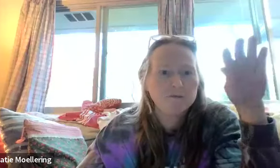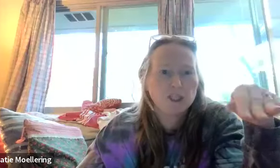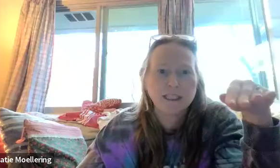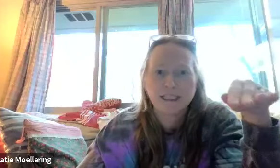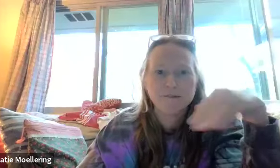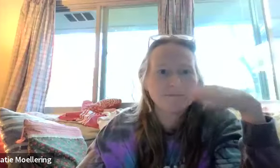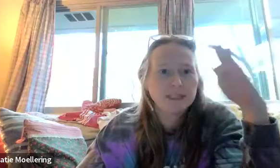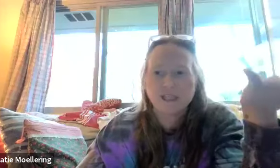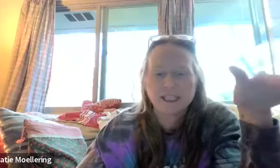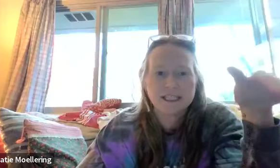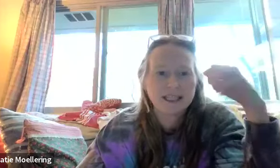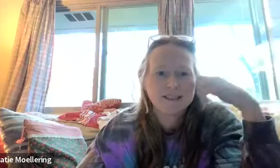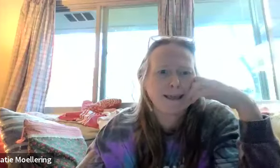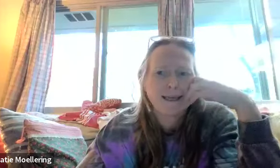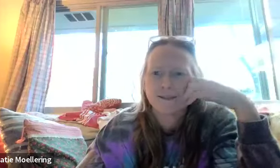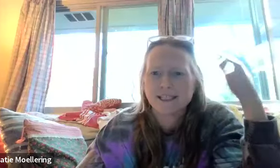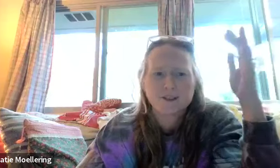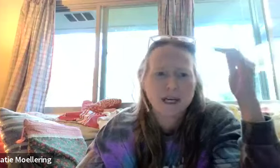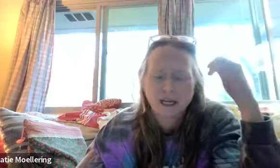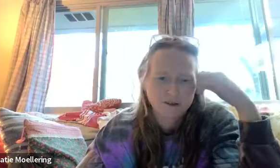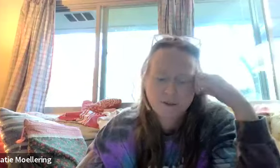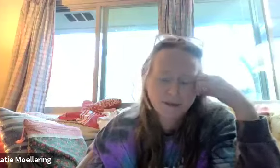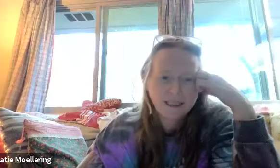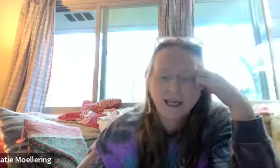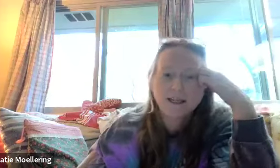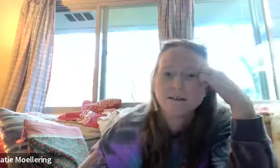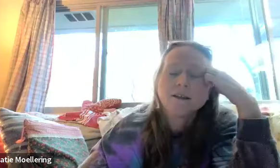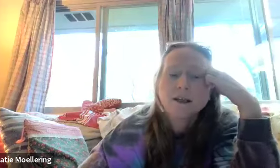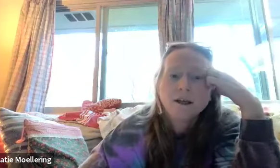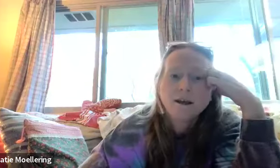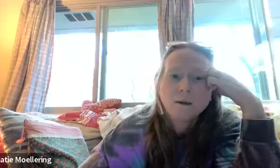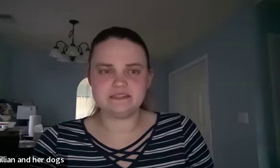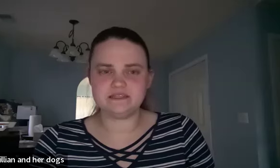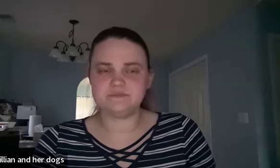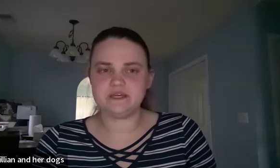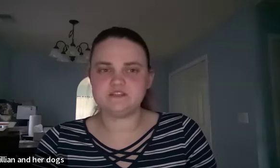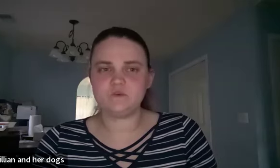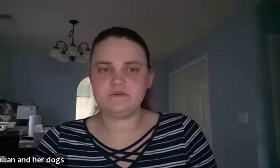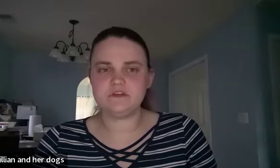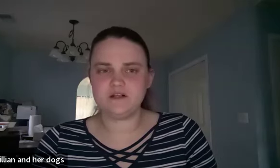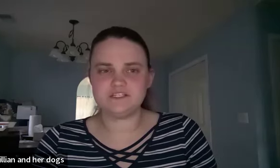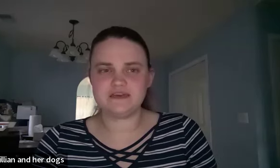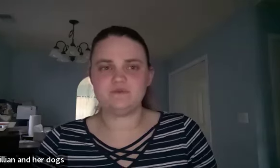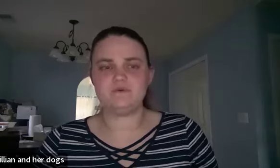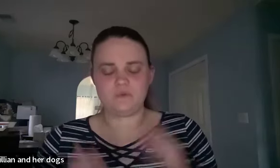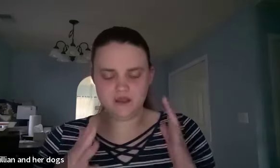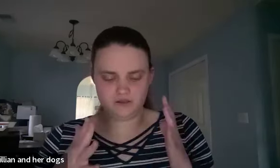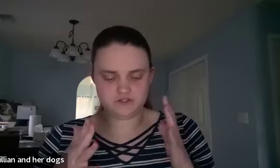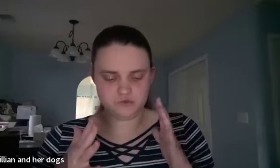of Jillian giving us, I think it's like 6 or 8 colors, something like that. And It's the basics because the way colors